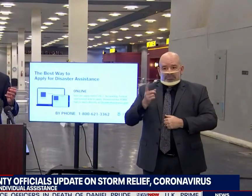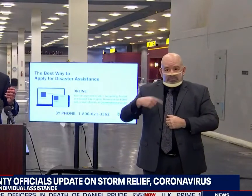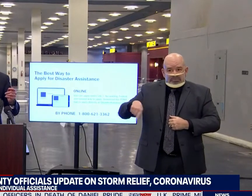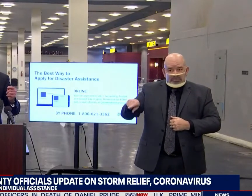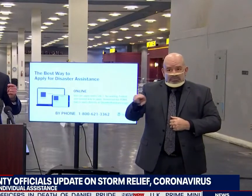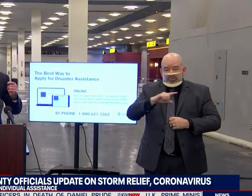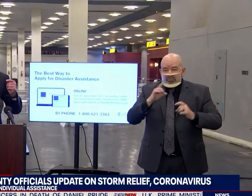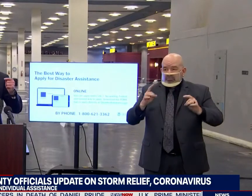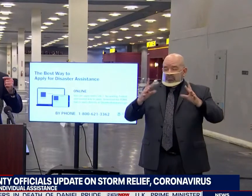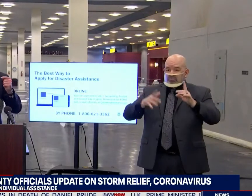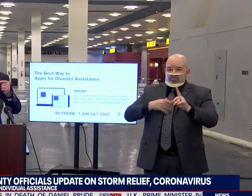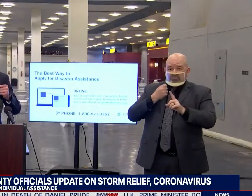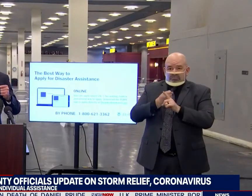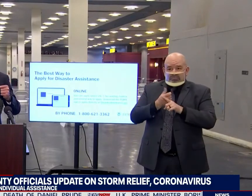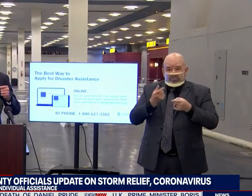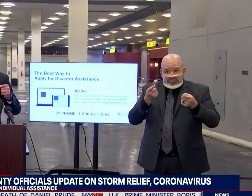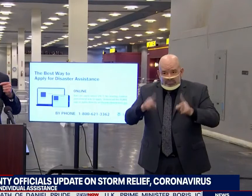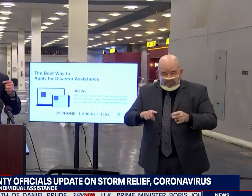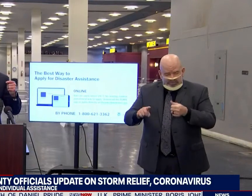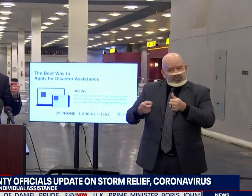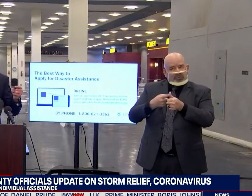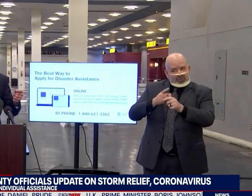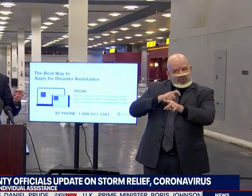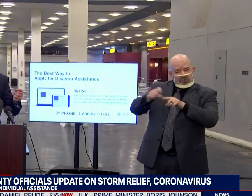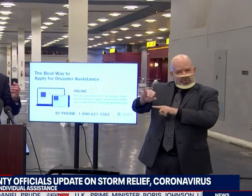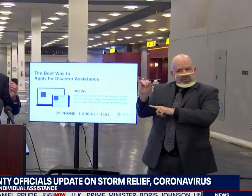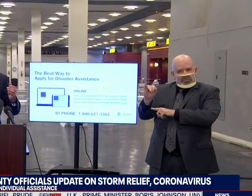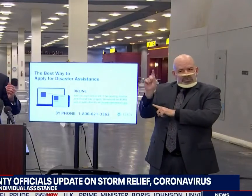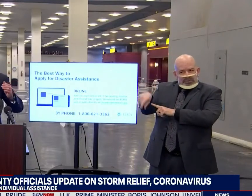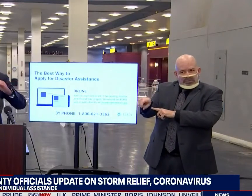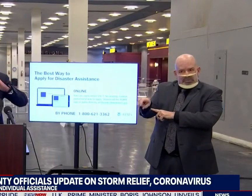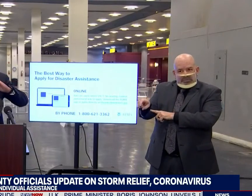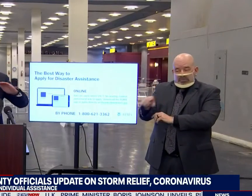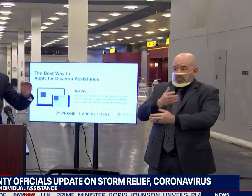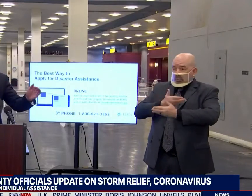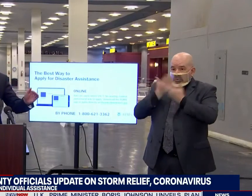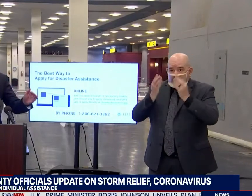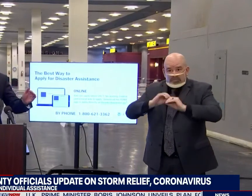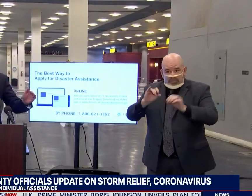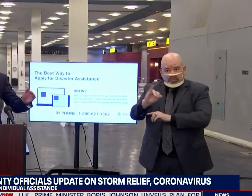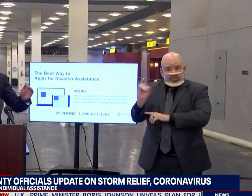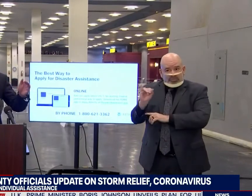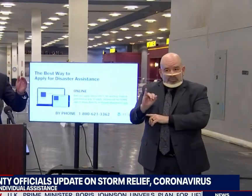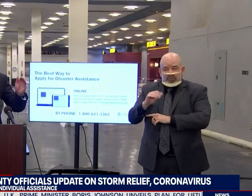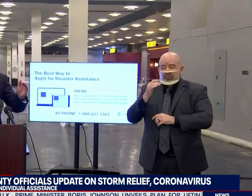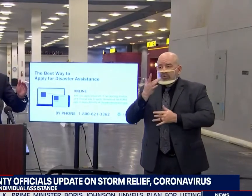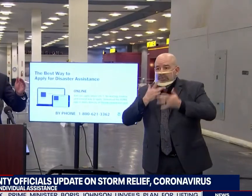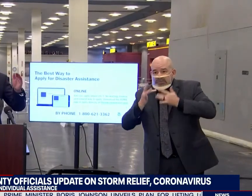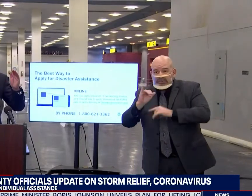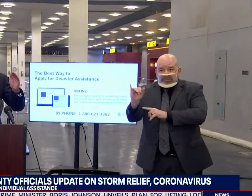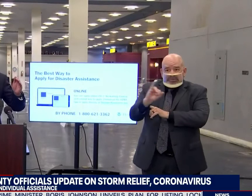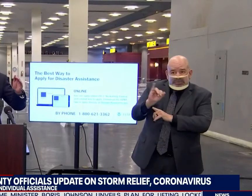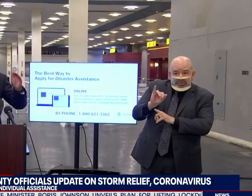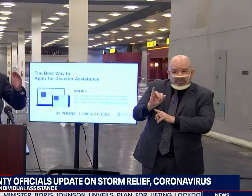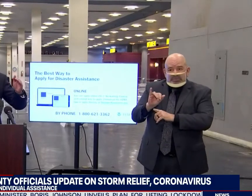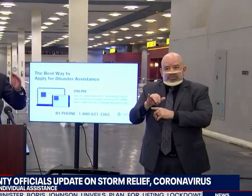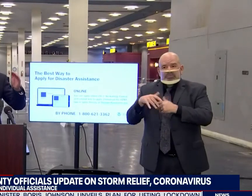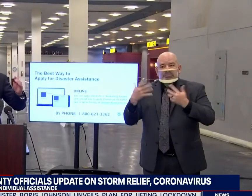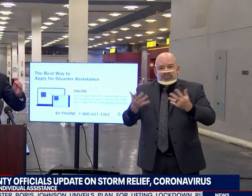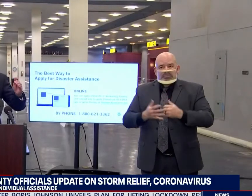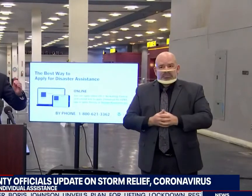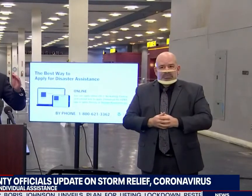insurance. But if you're either uninsured or underinsured, and folks, that's all of us. Because unless